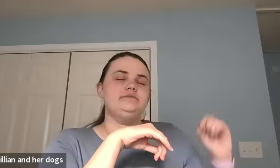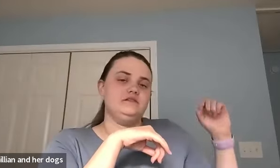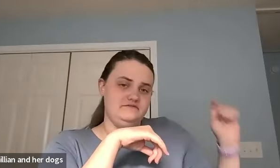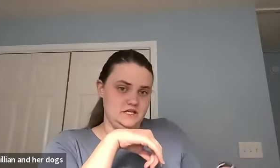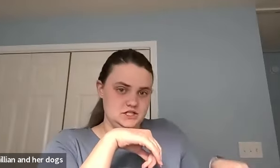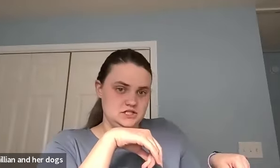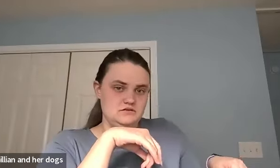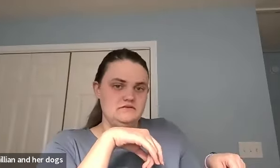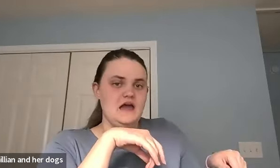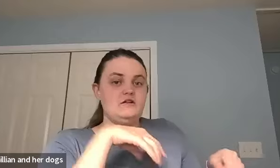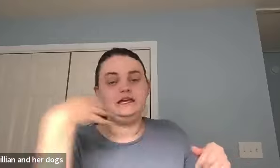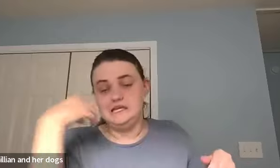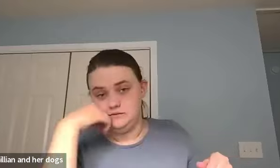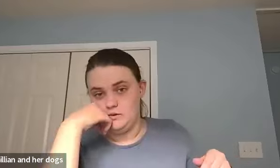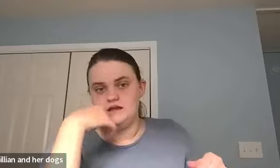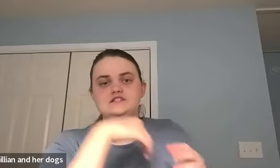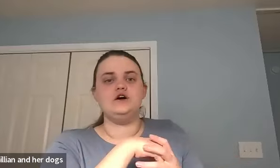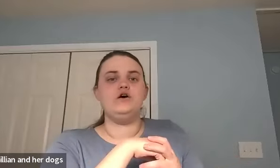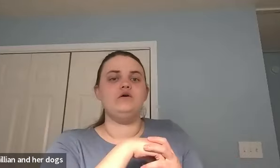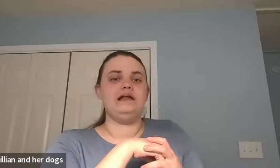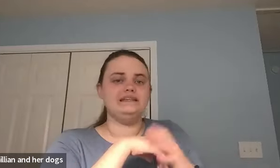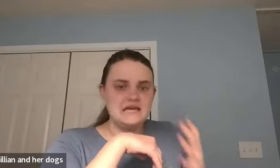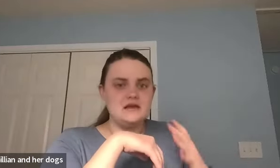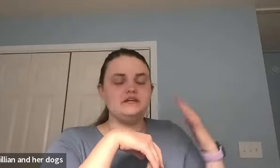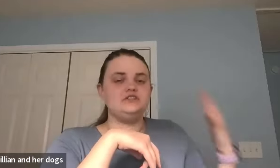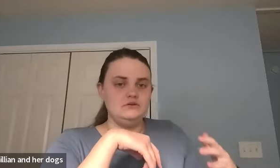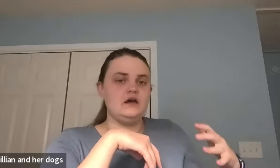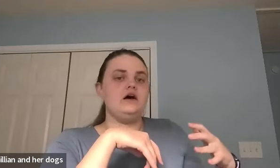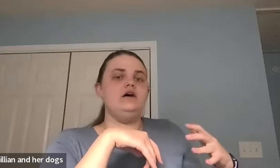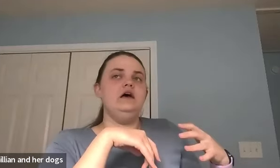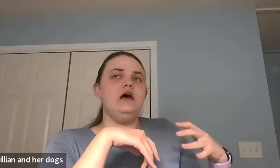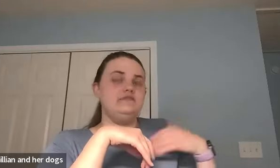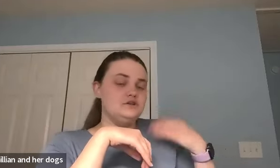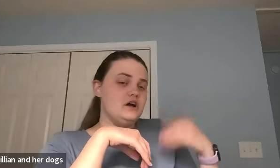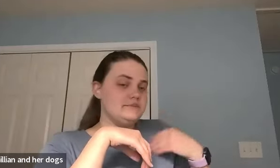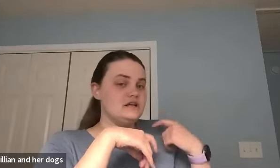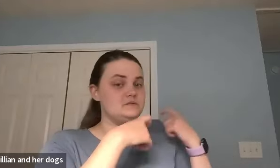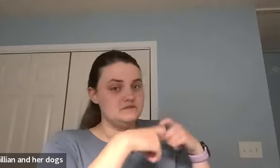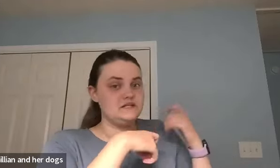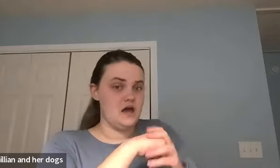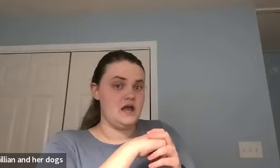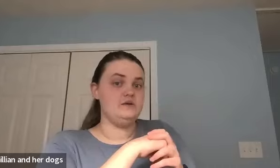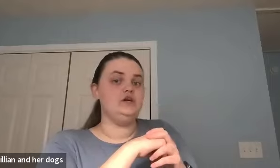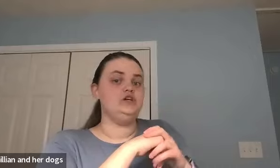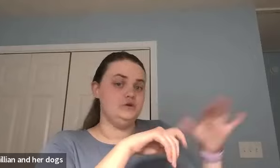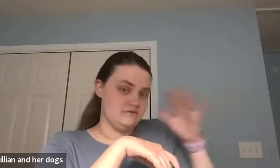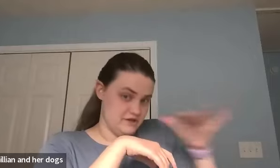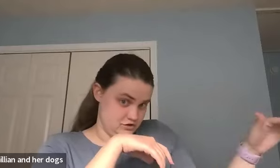of fish that are like eaten wise. So like salmon, tuna. If you're talking about a specific type, you would finger